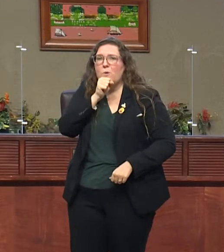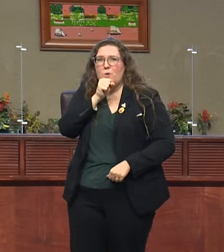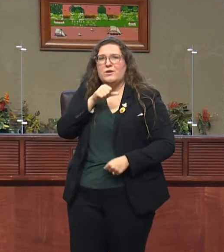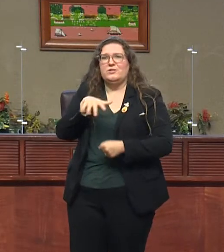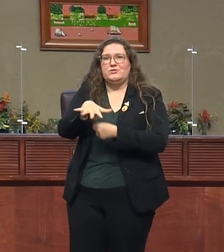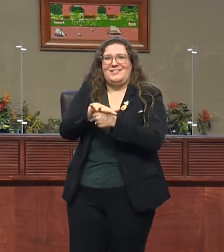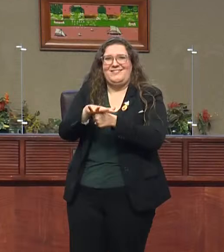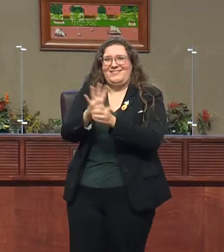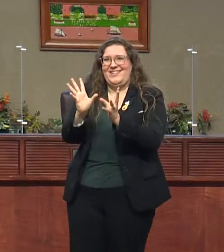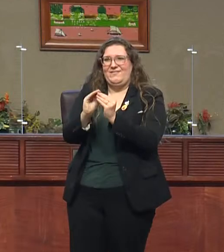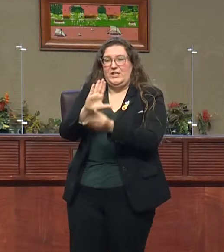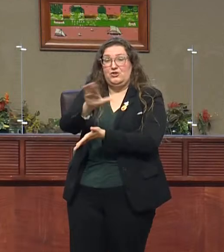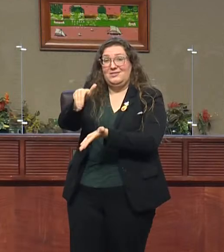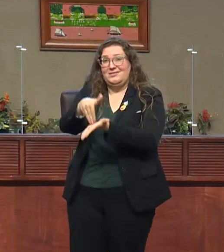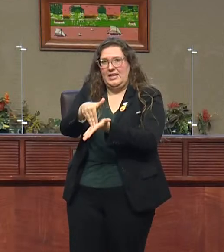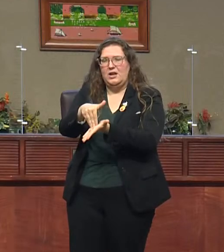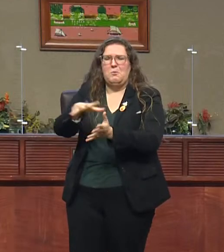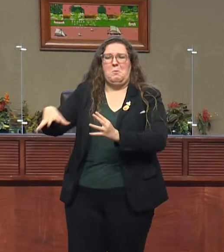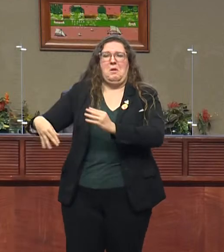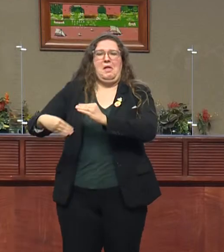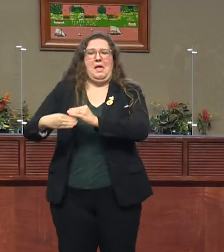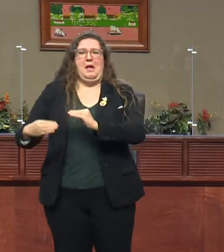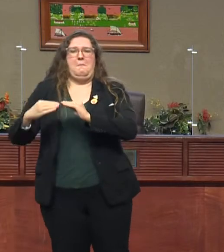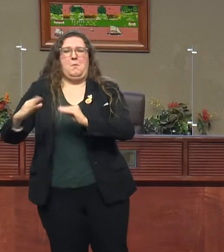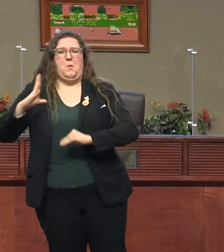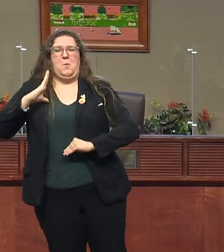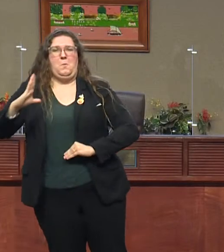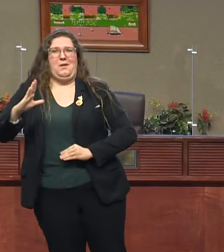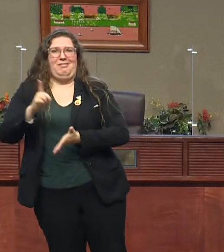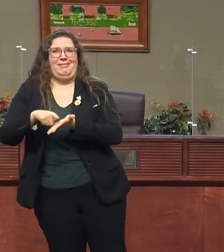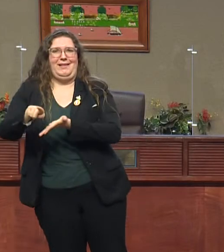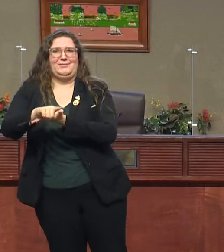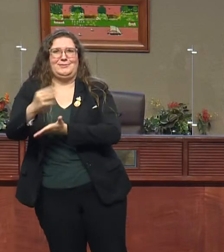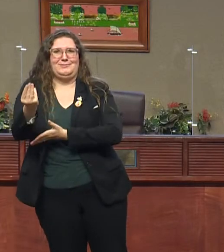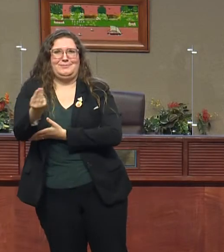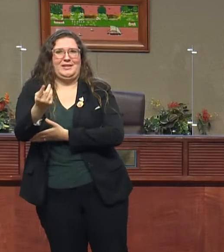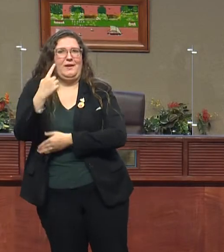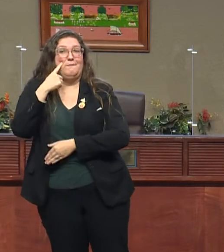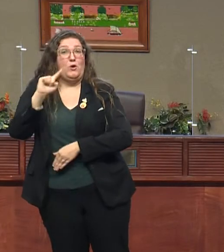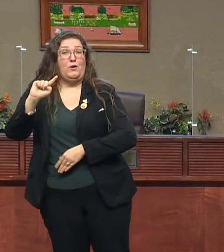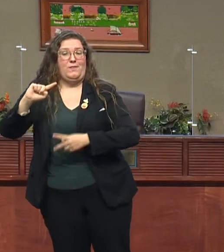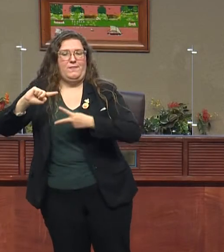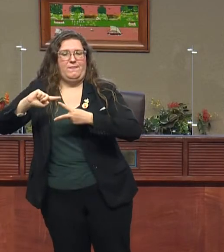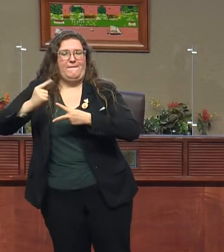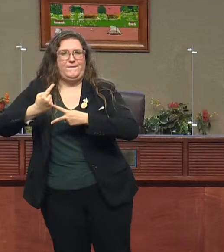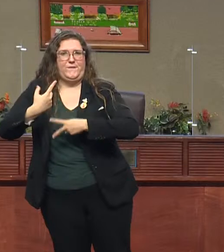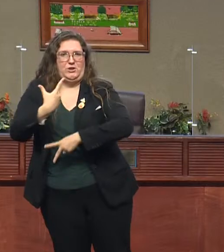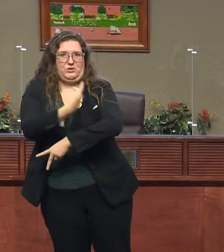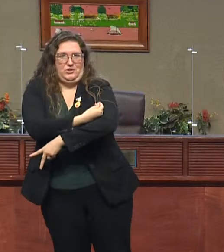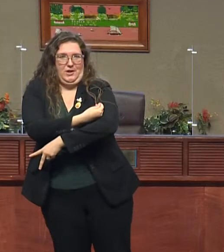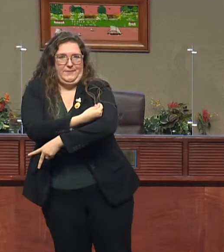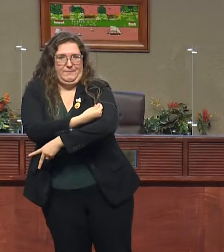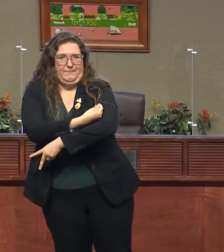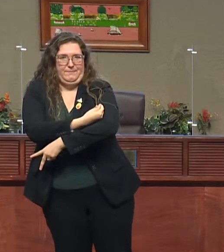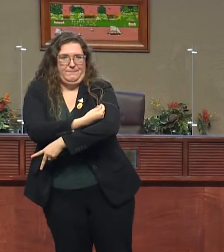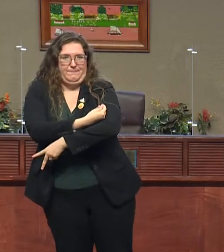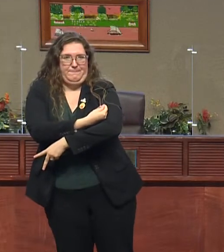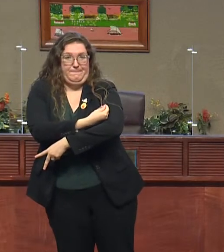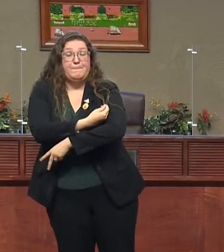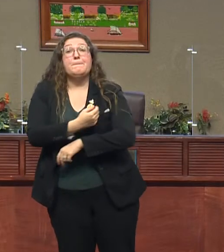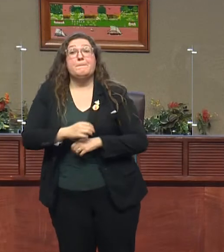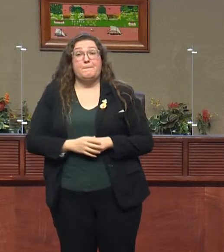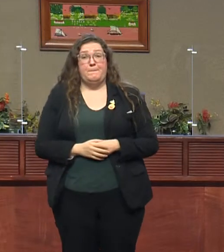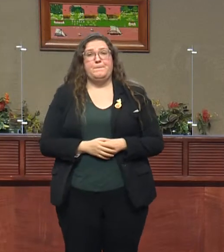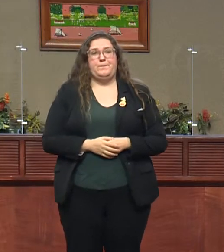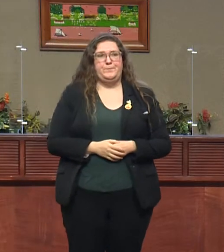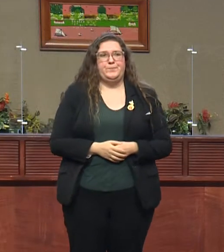open another few more to add more first doses as we get vaccines into